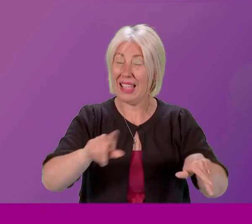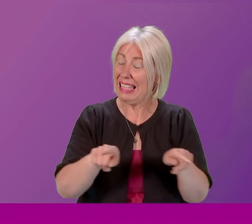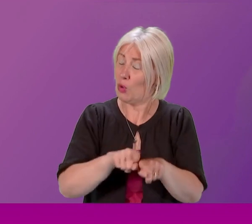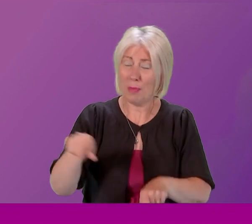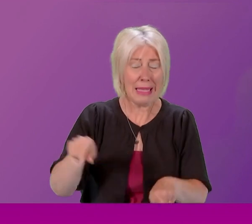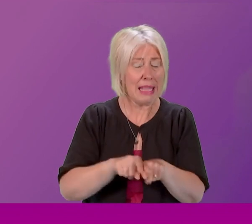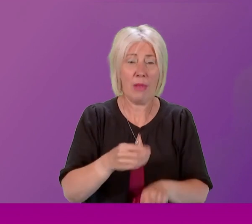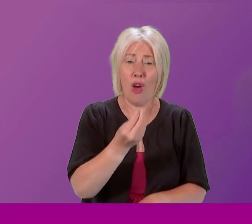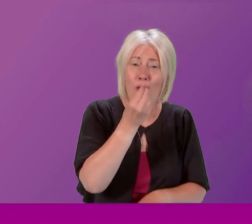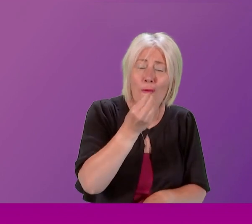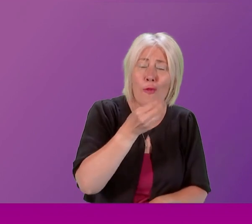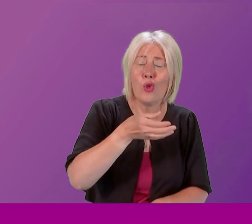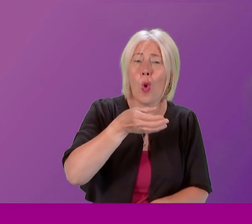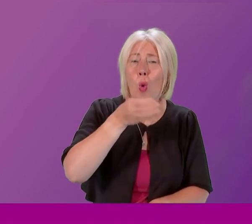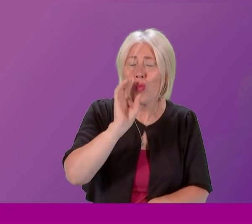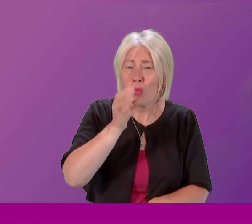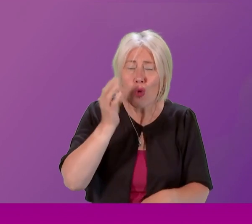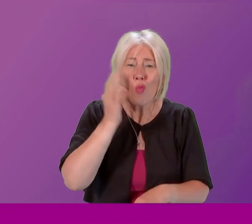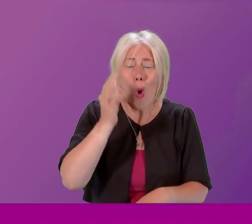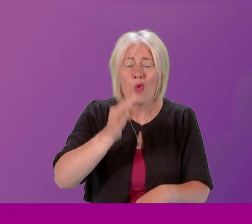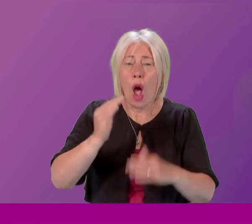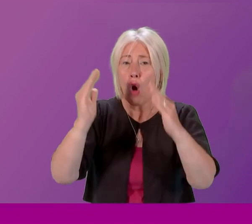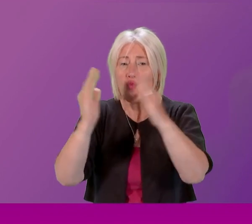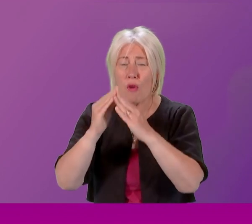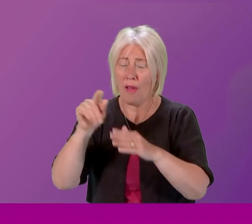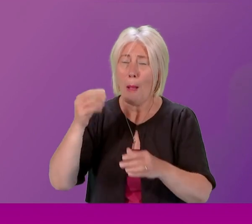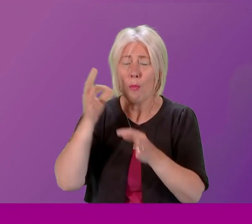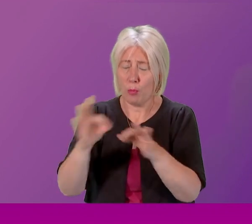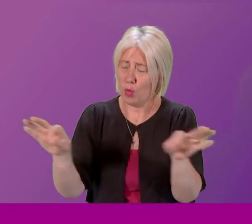food, water, shelter, a roof over our head.